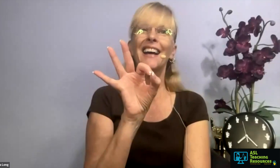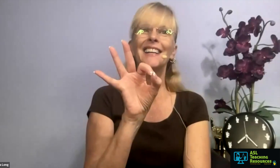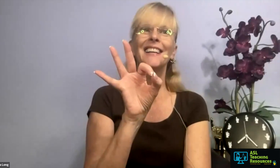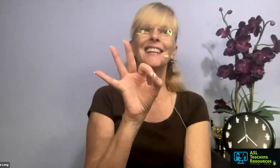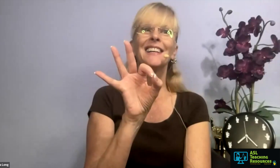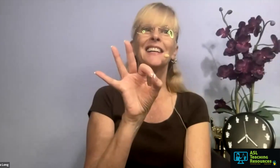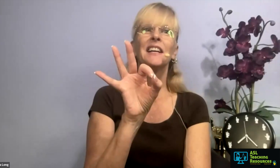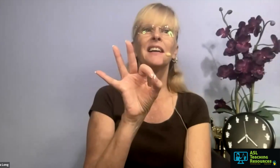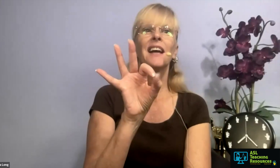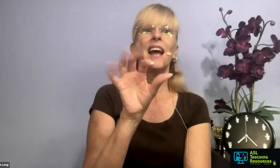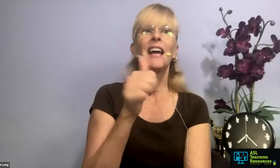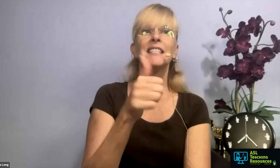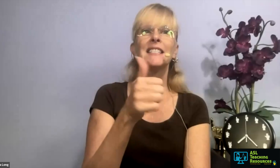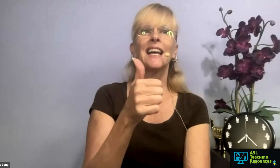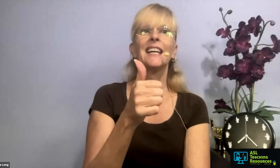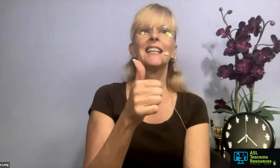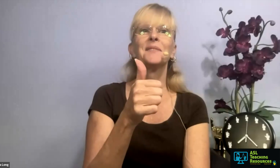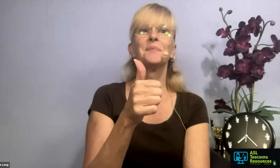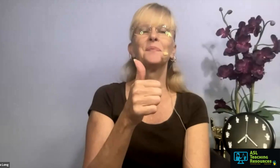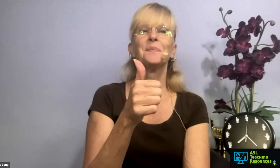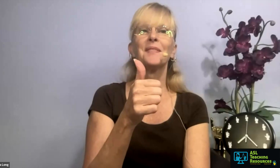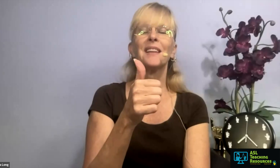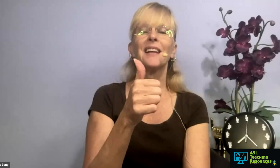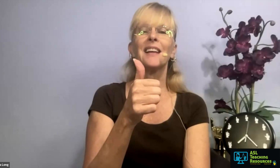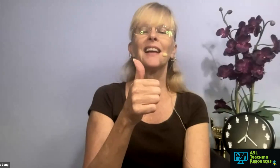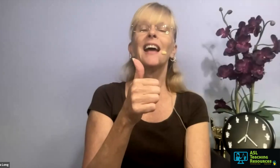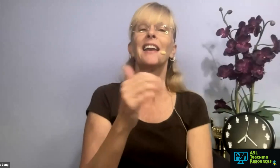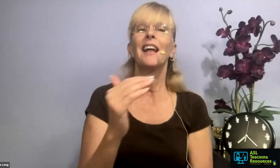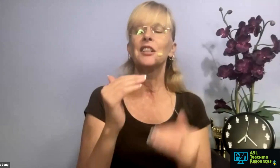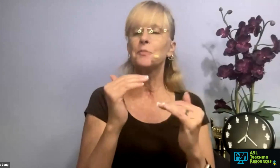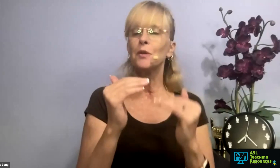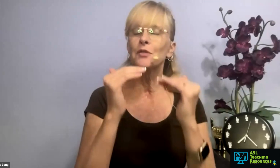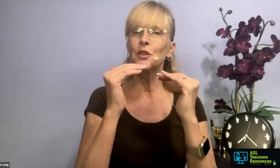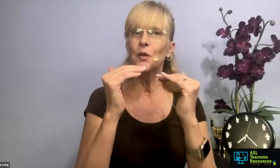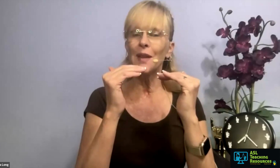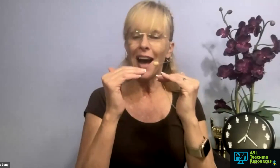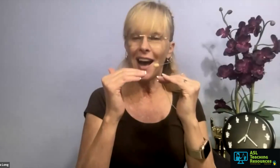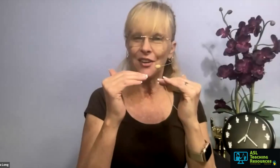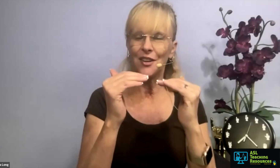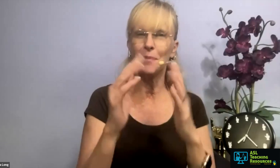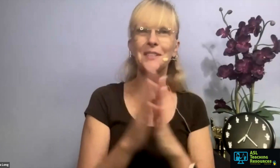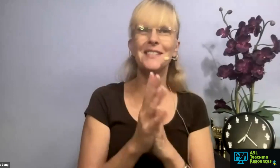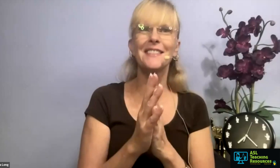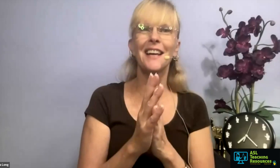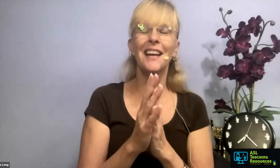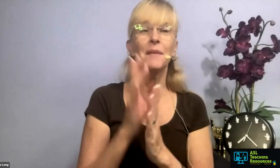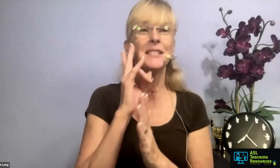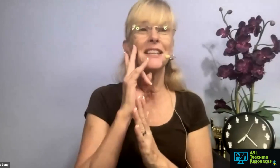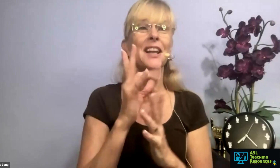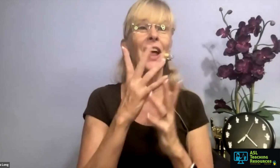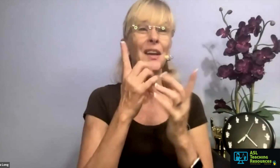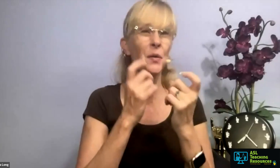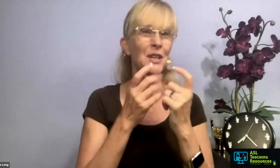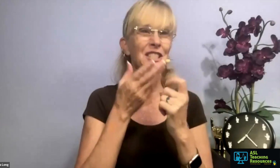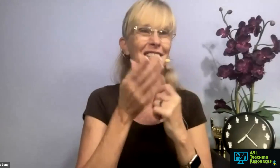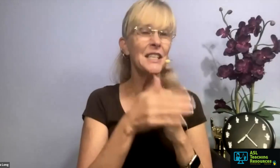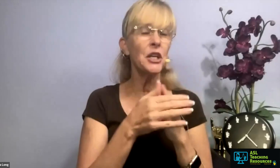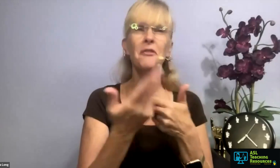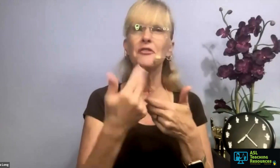9, and 10. Now let's move to the higher numbers. And I'm seeing a lot of questions here.